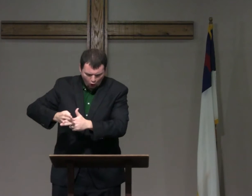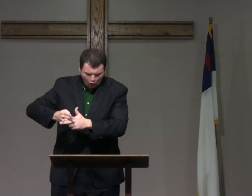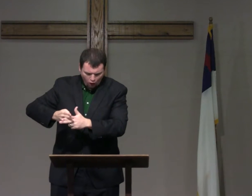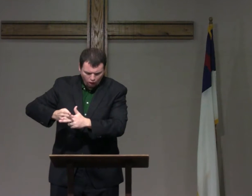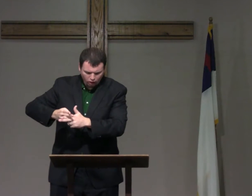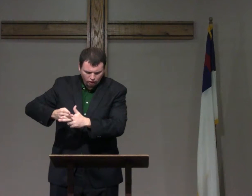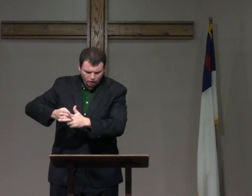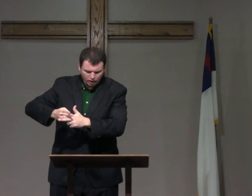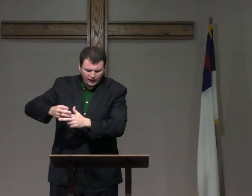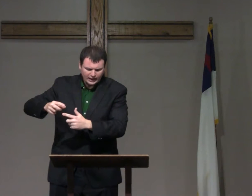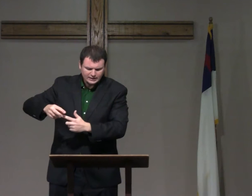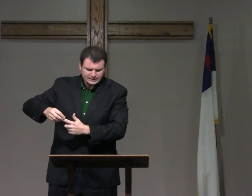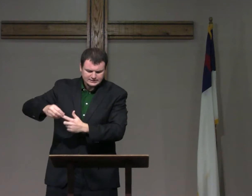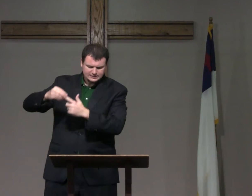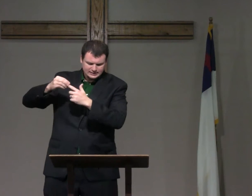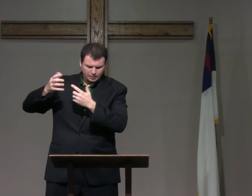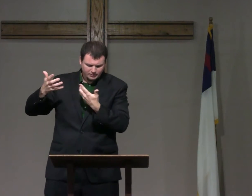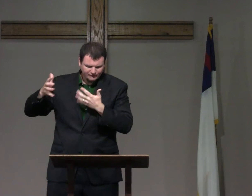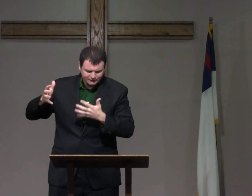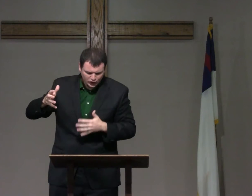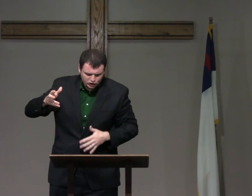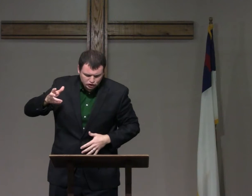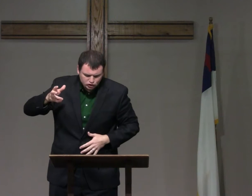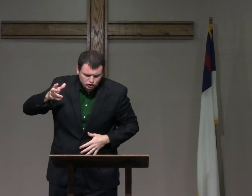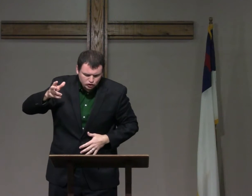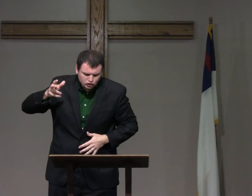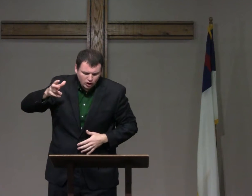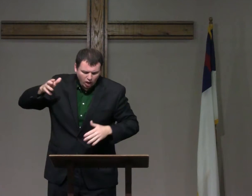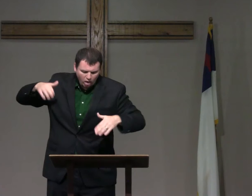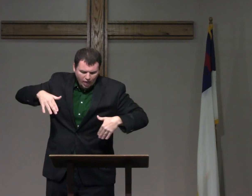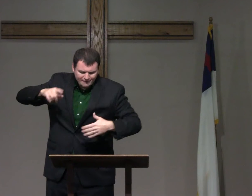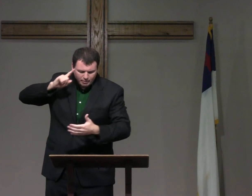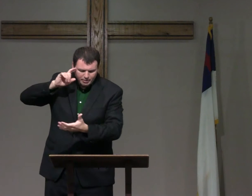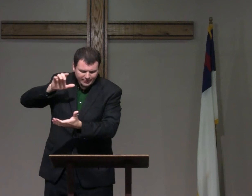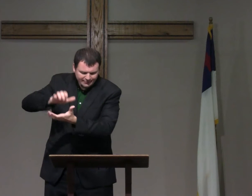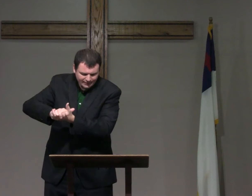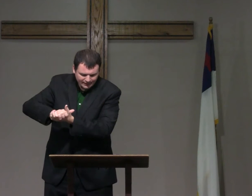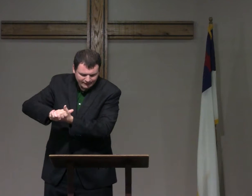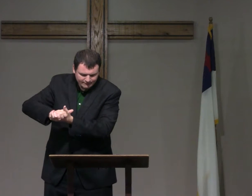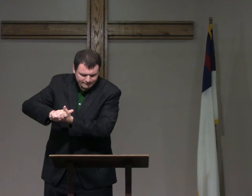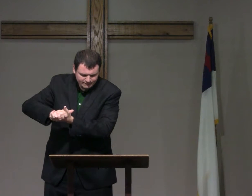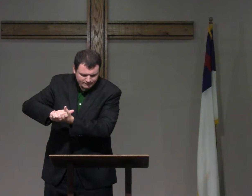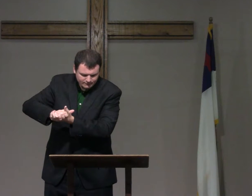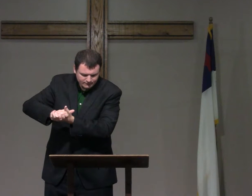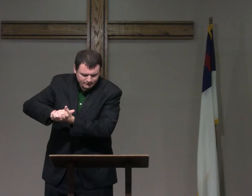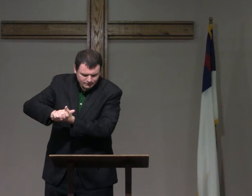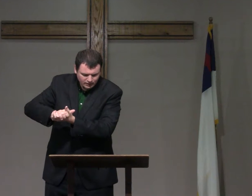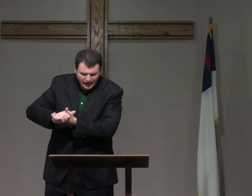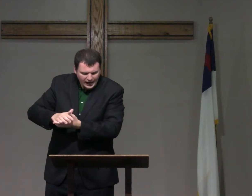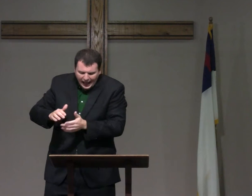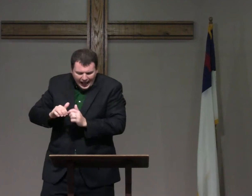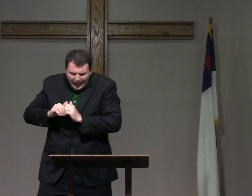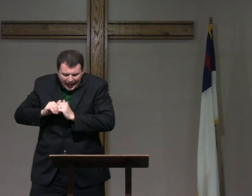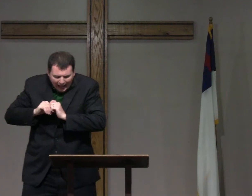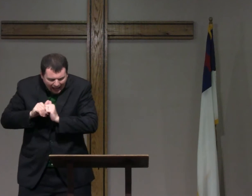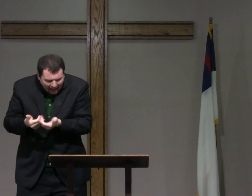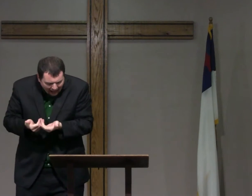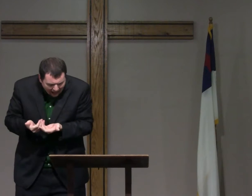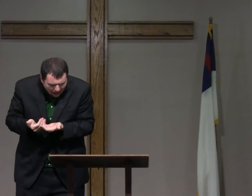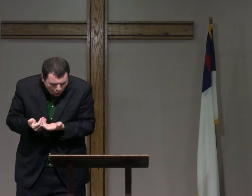How then shall they call on him in whom they have not believed? And how